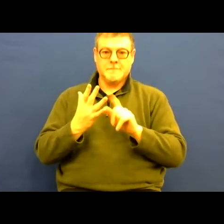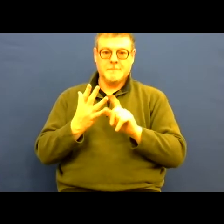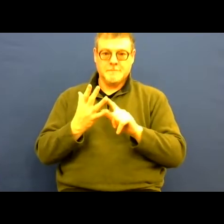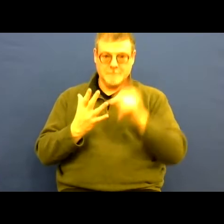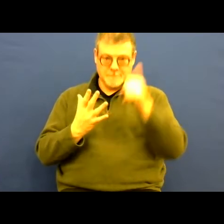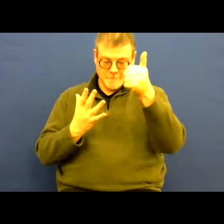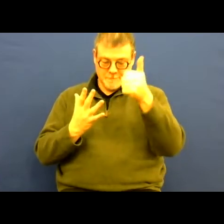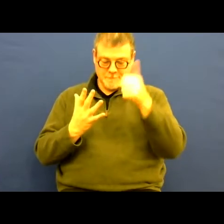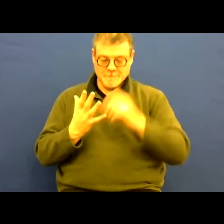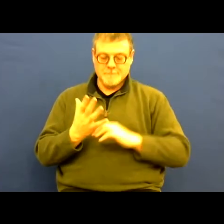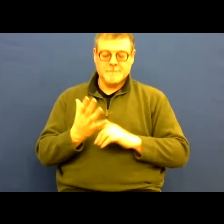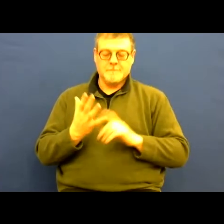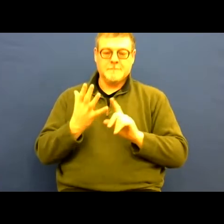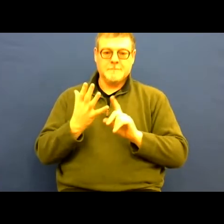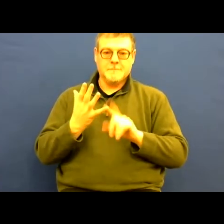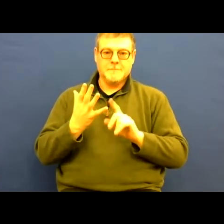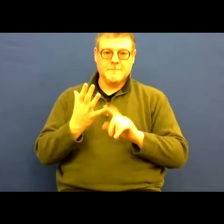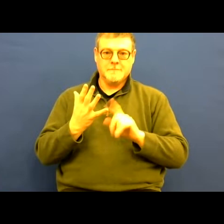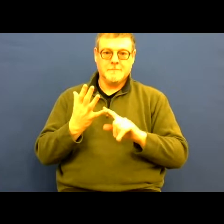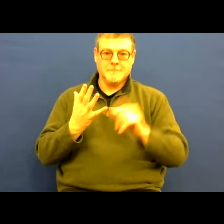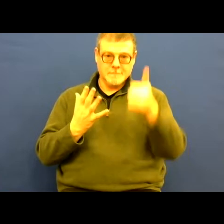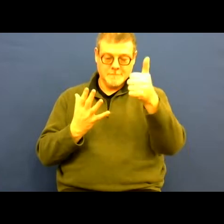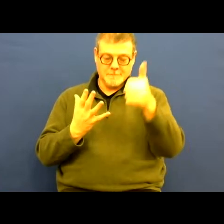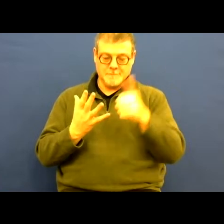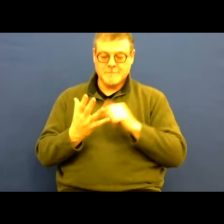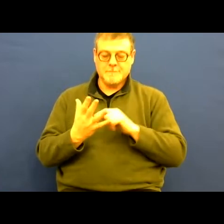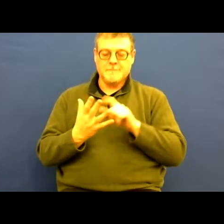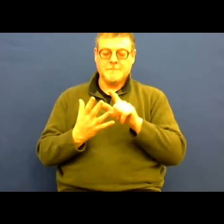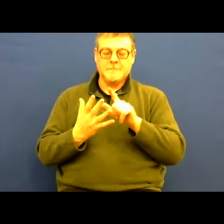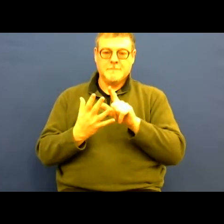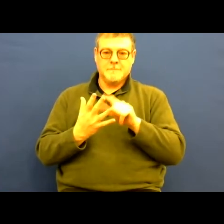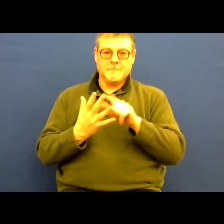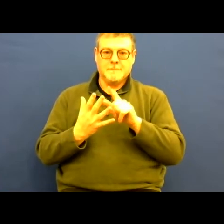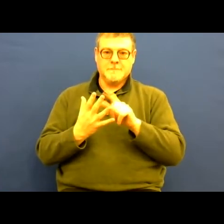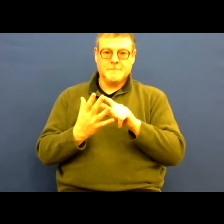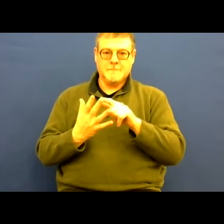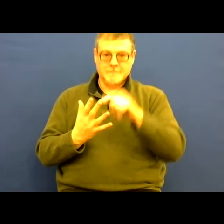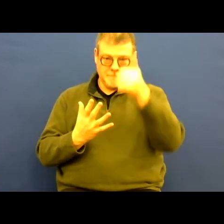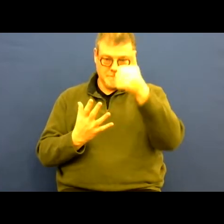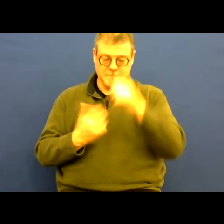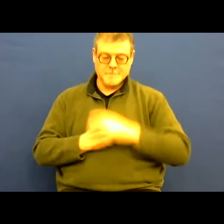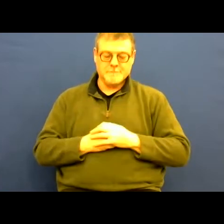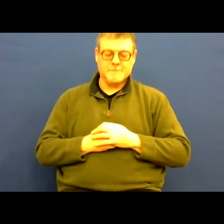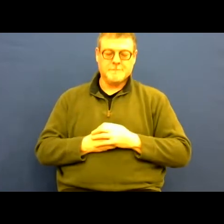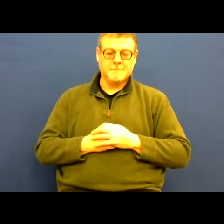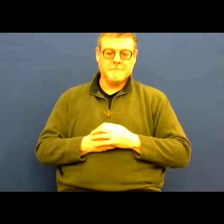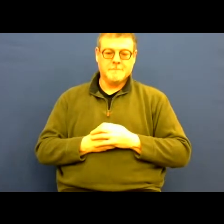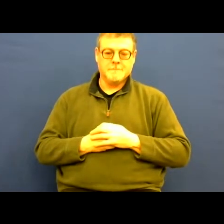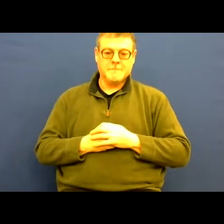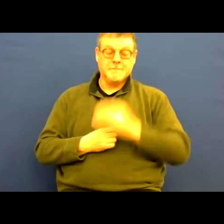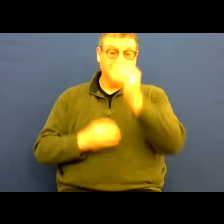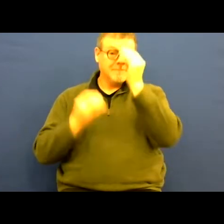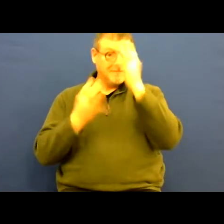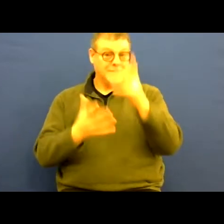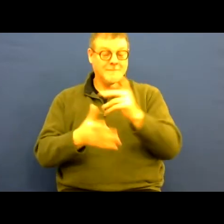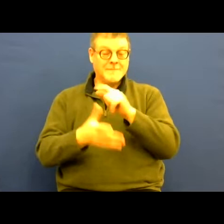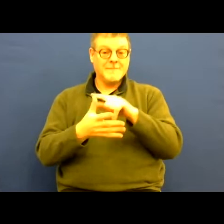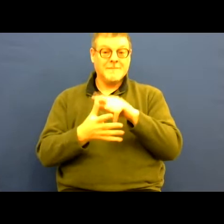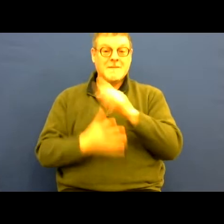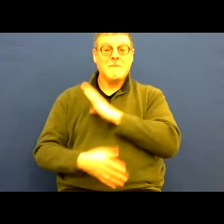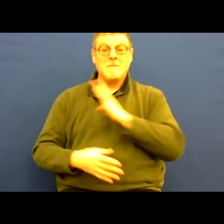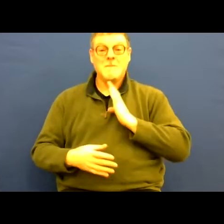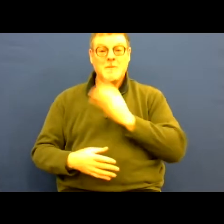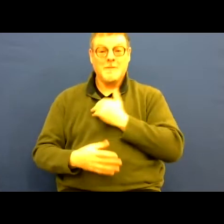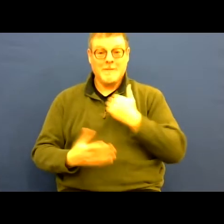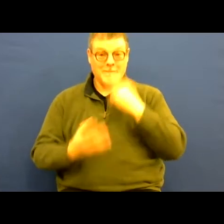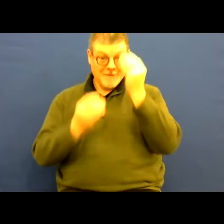Page, Aye. Councilmember Belanca, Aye. Supervisor Schultz. Aye. Mr. Supervisor, fellow town board